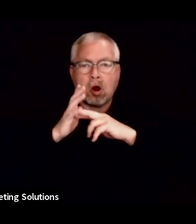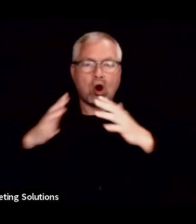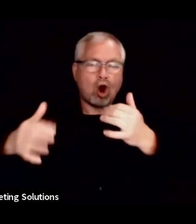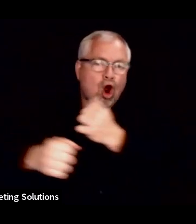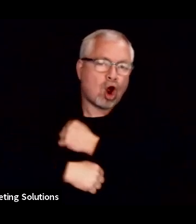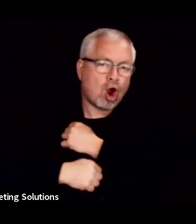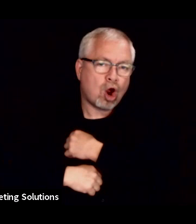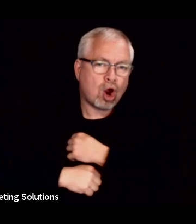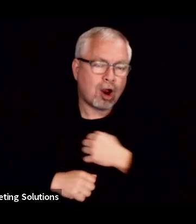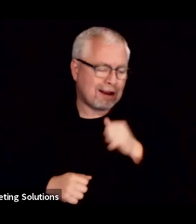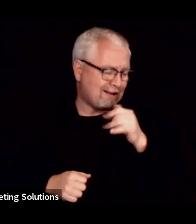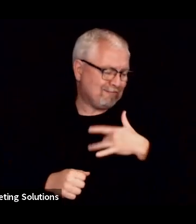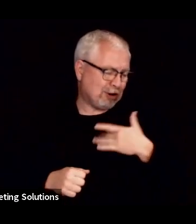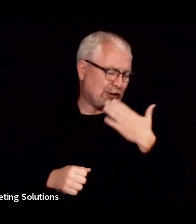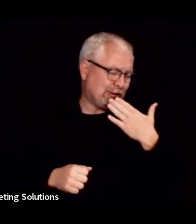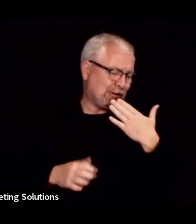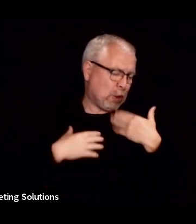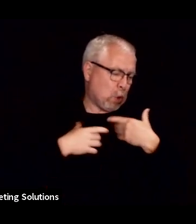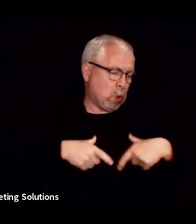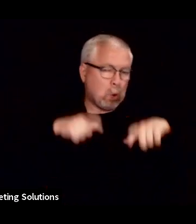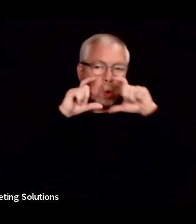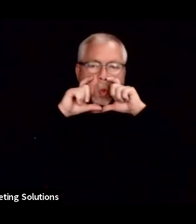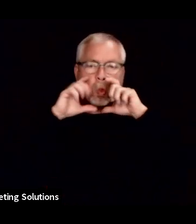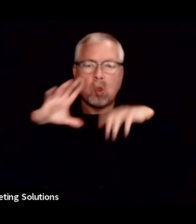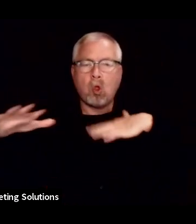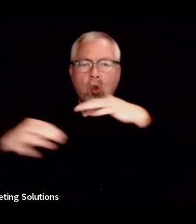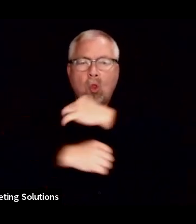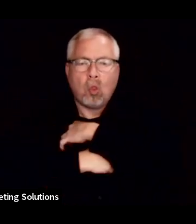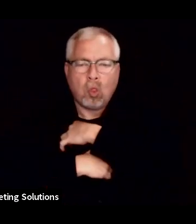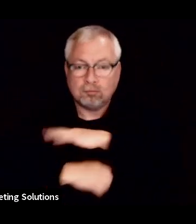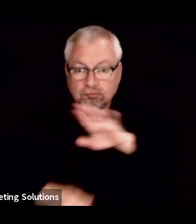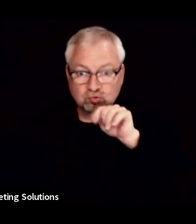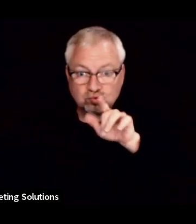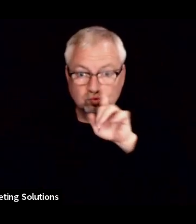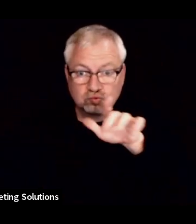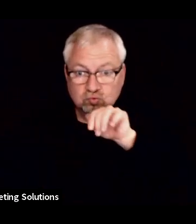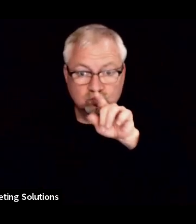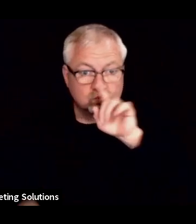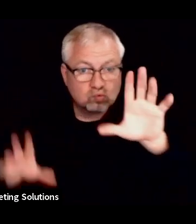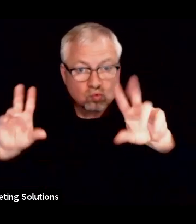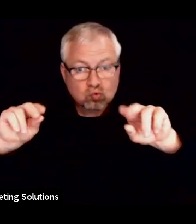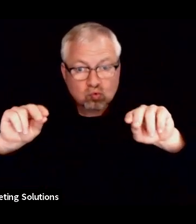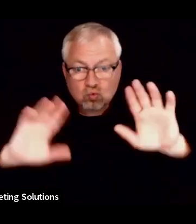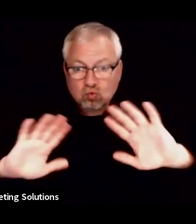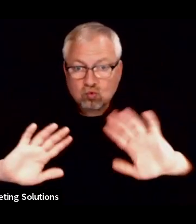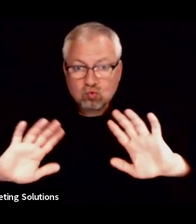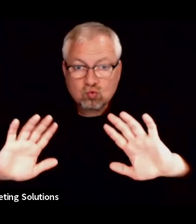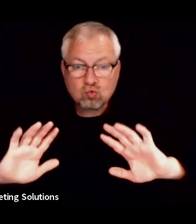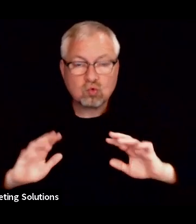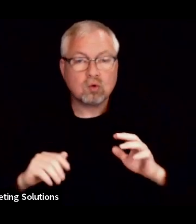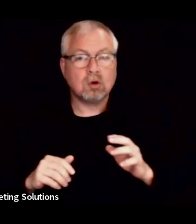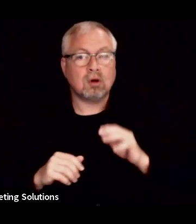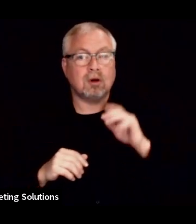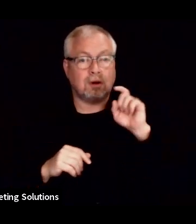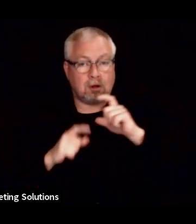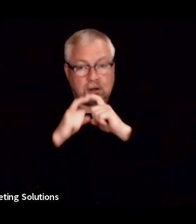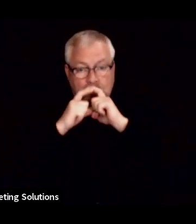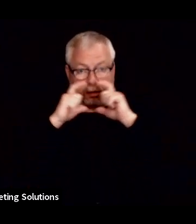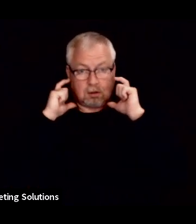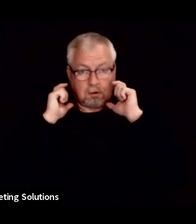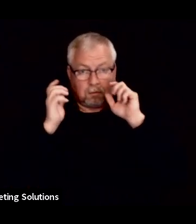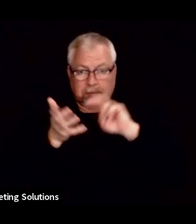mask. That's not the message. It's not wear a mask and then all other rules are off. But